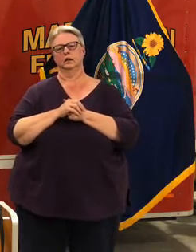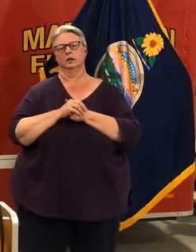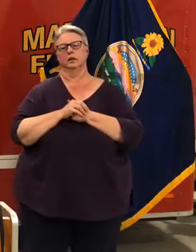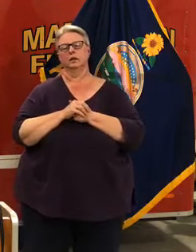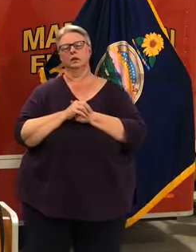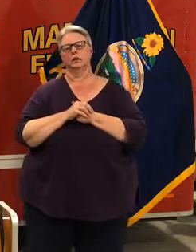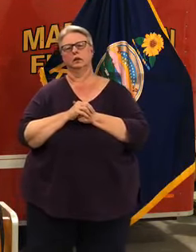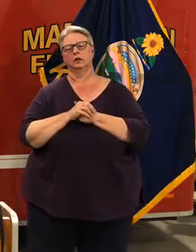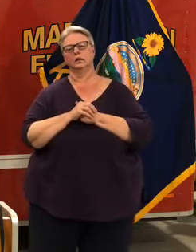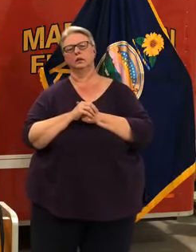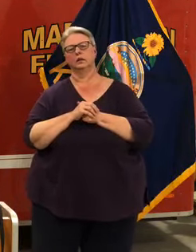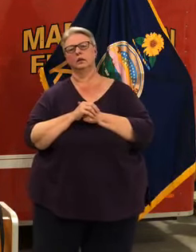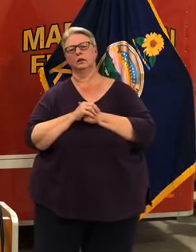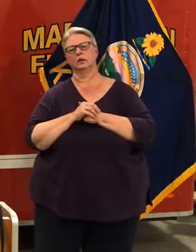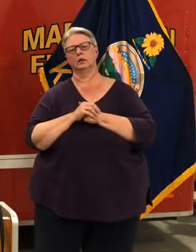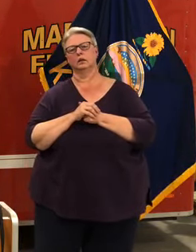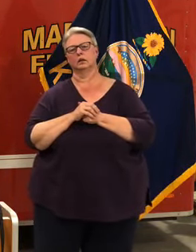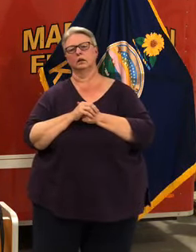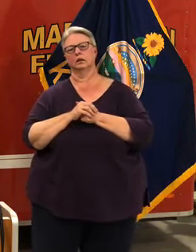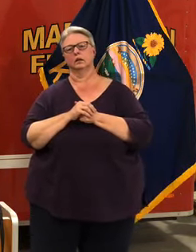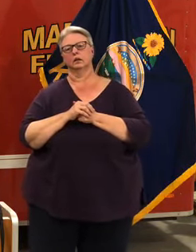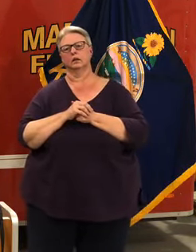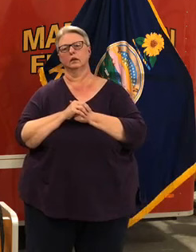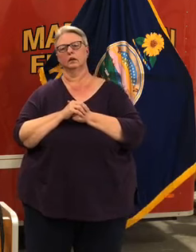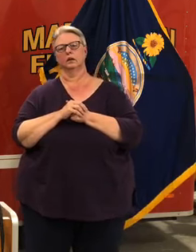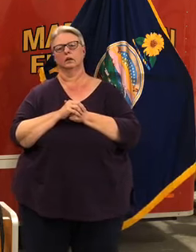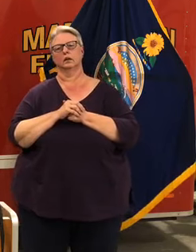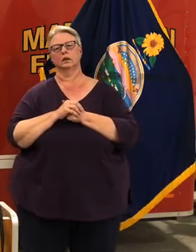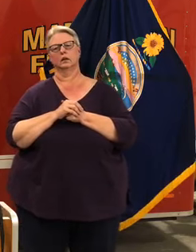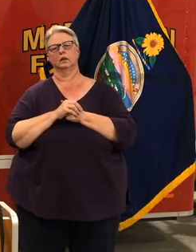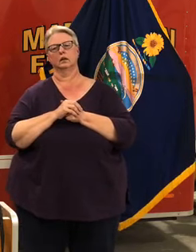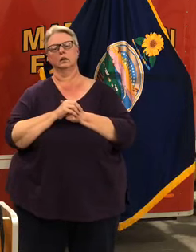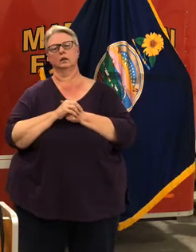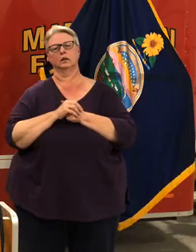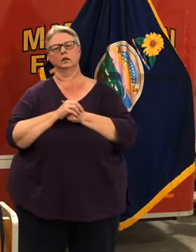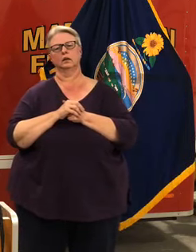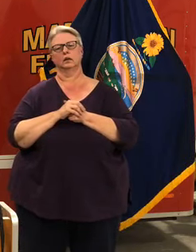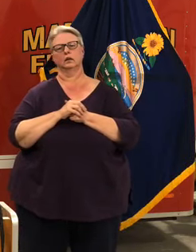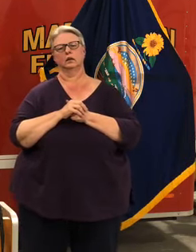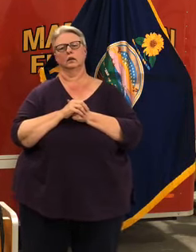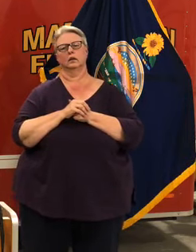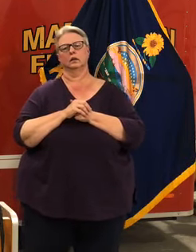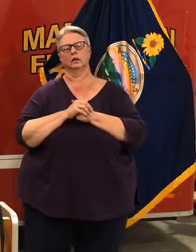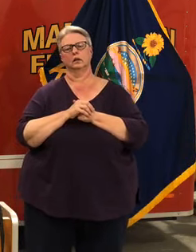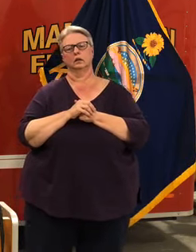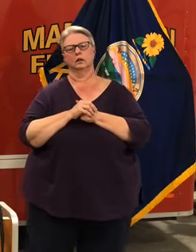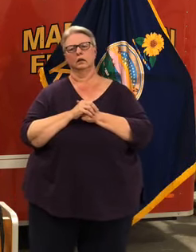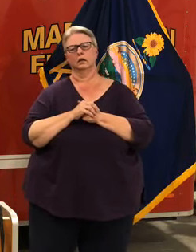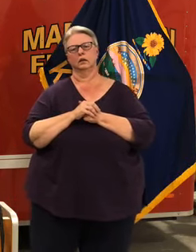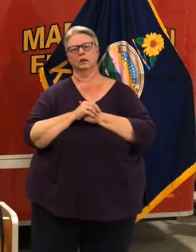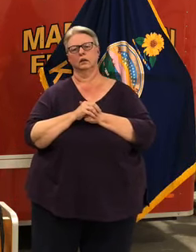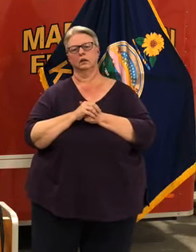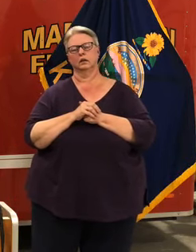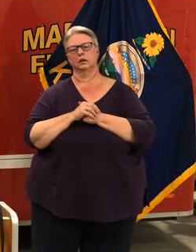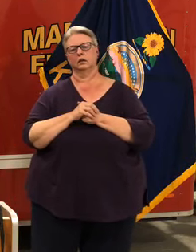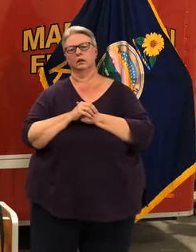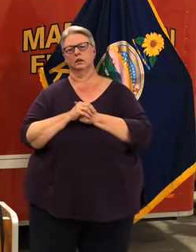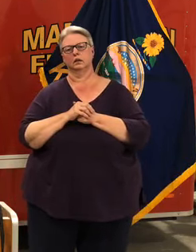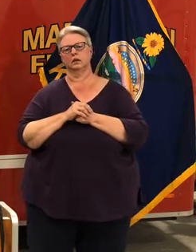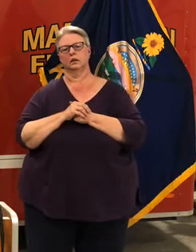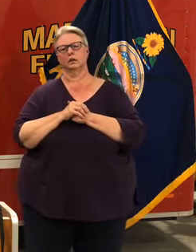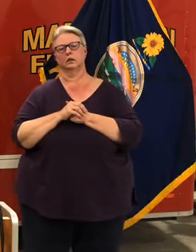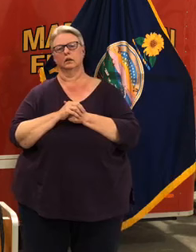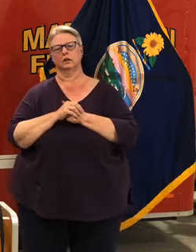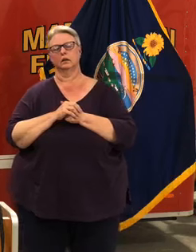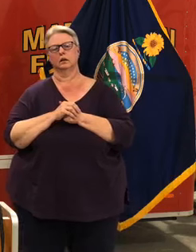We've had some questions about wearing masks and the effectiveness. Is there a recommendation for the general public about the wearing